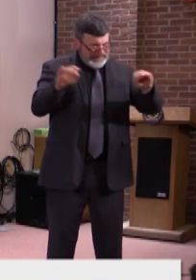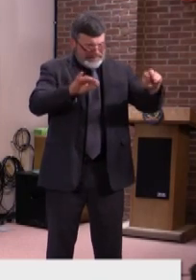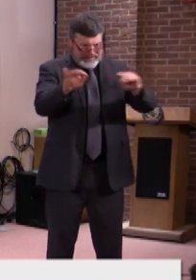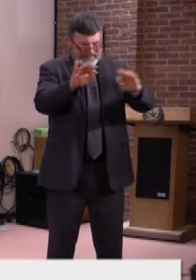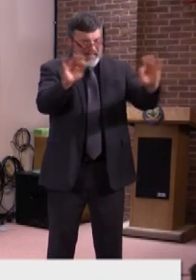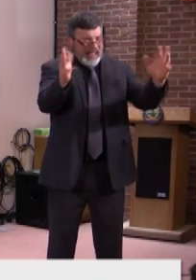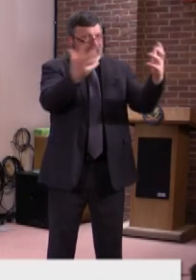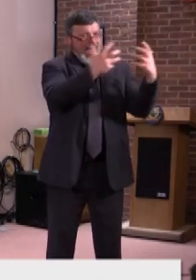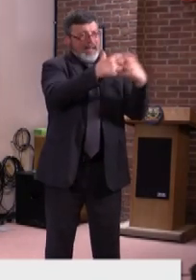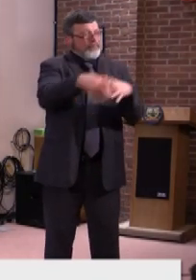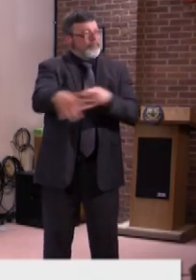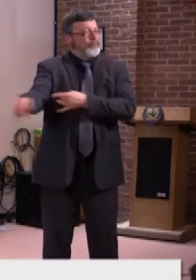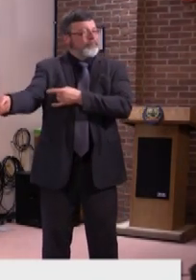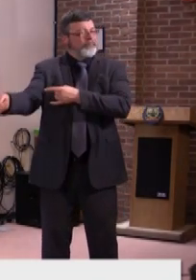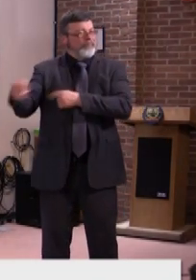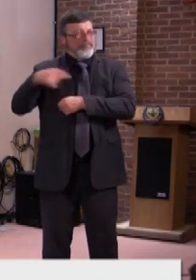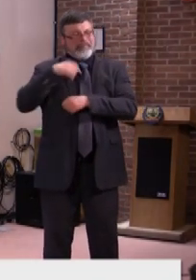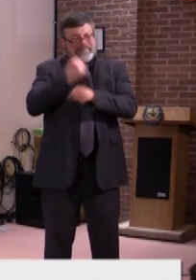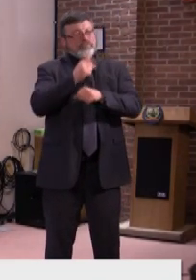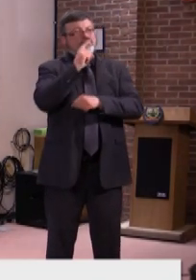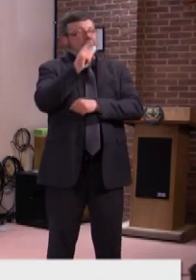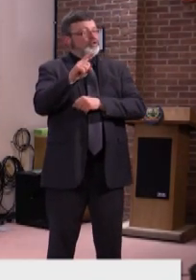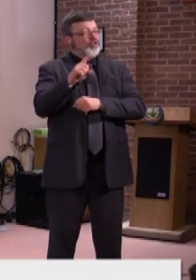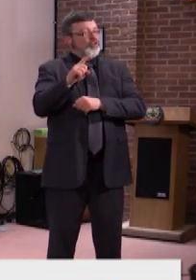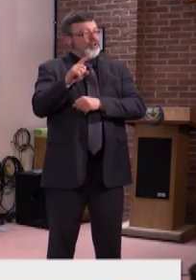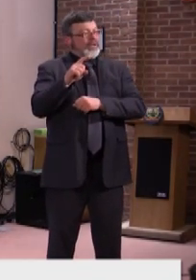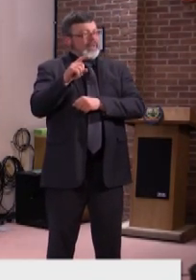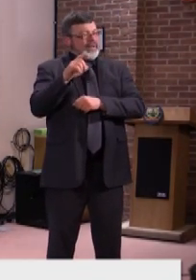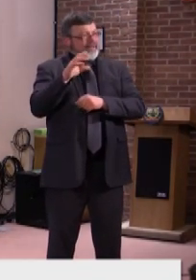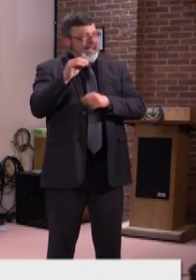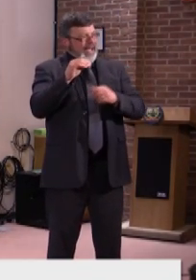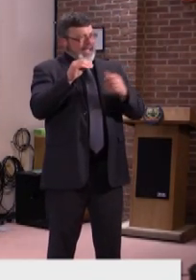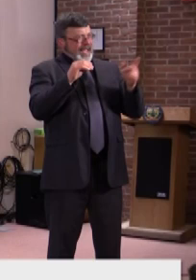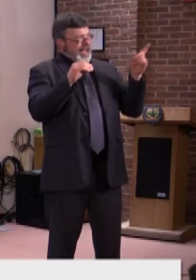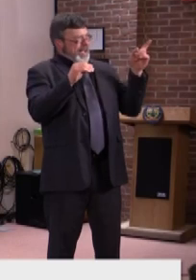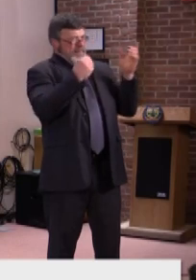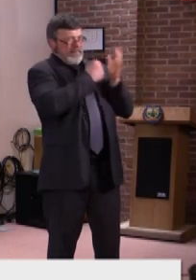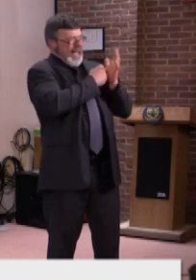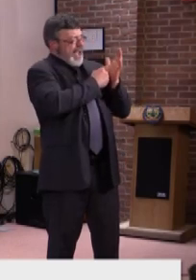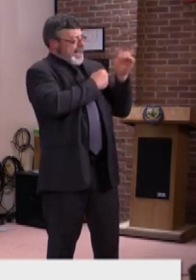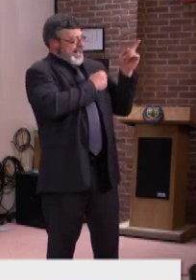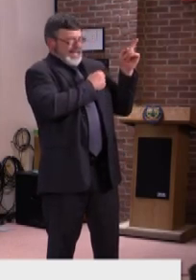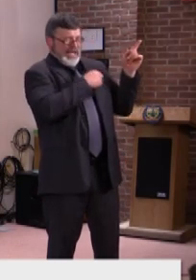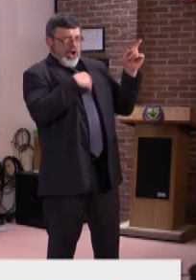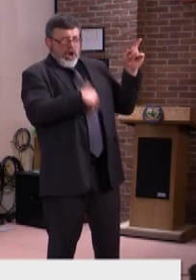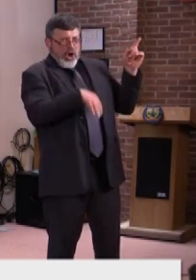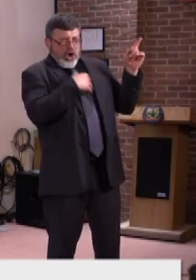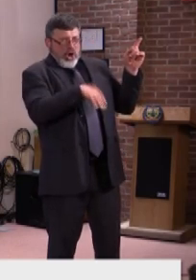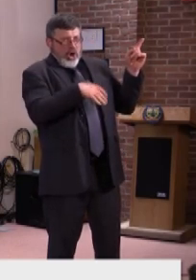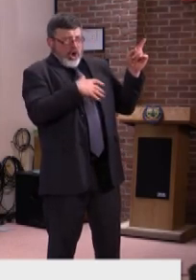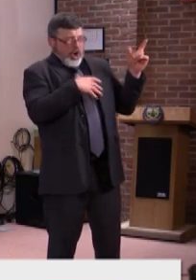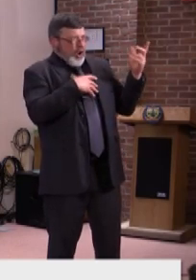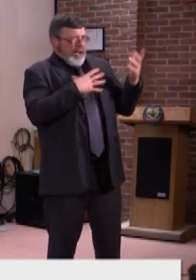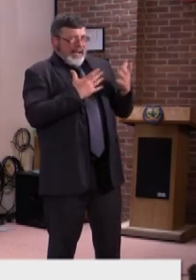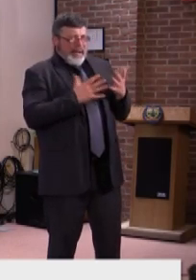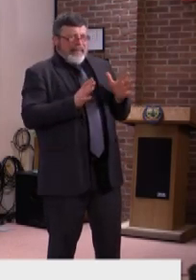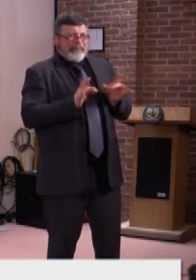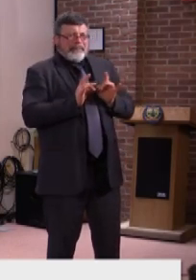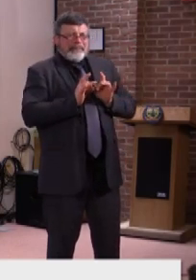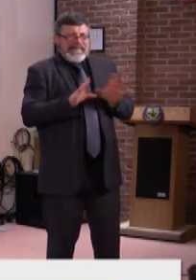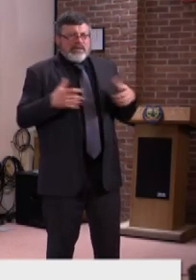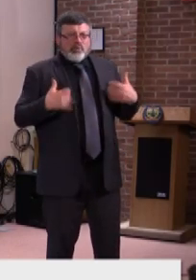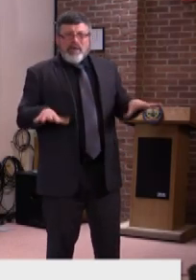in order for us to take advantage this once in a in a lifetime opportunity and spend the billions of dollars we have available